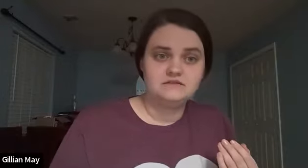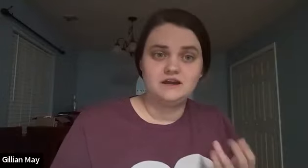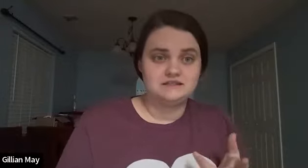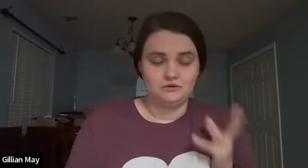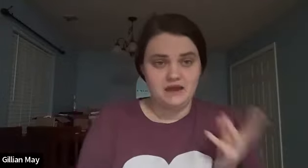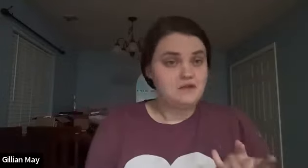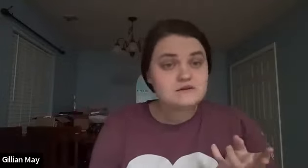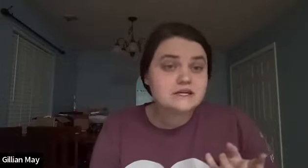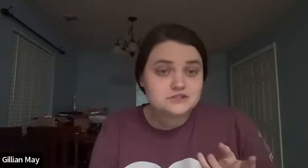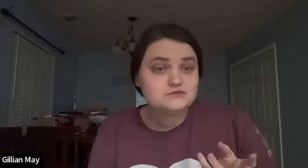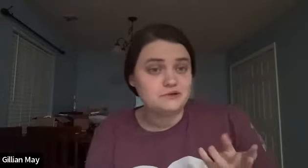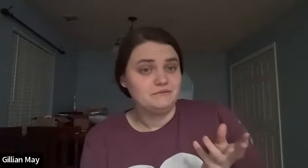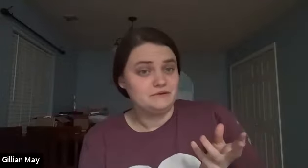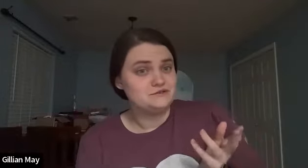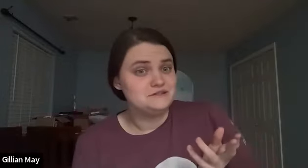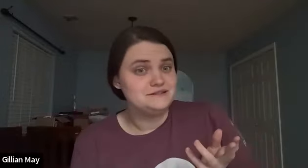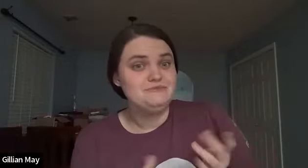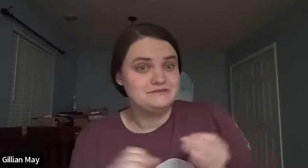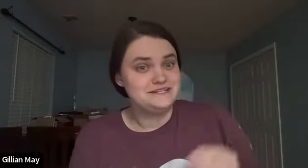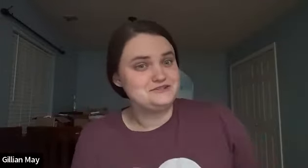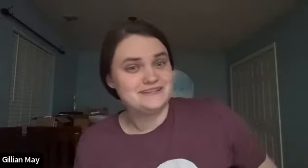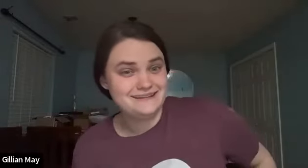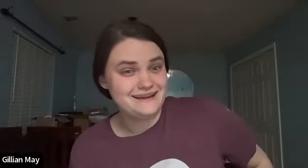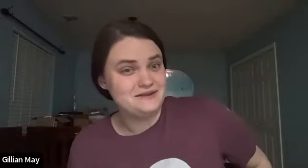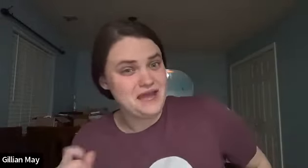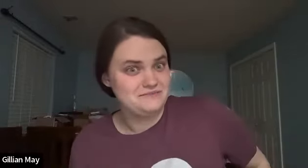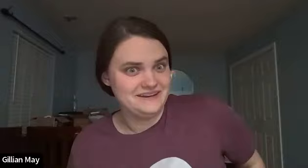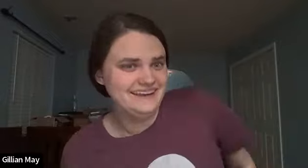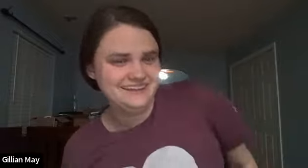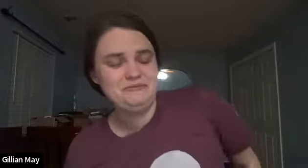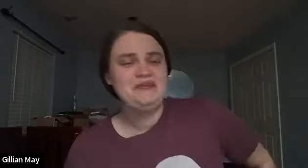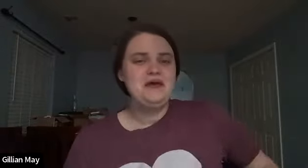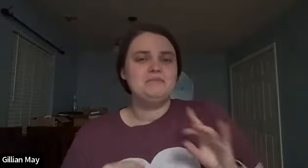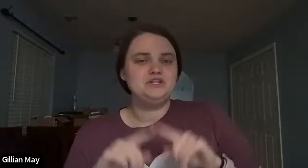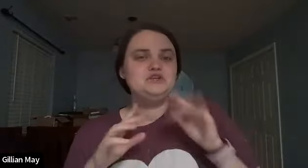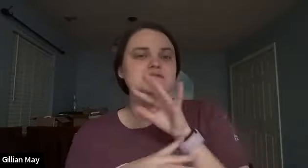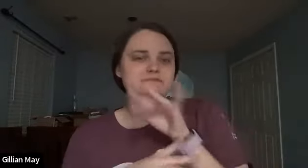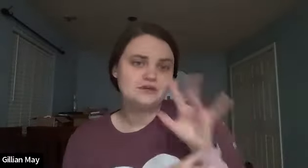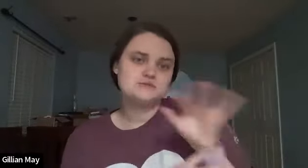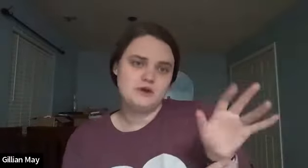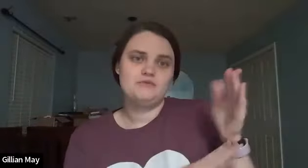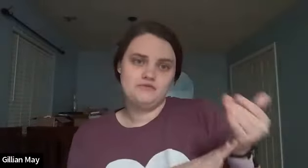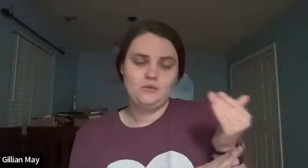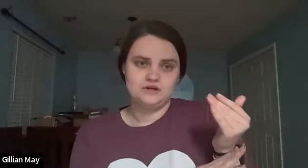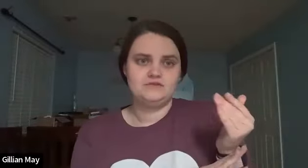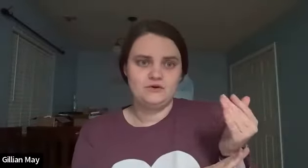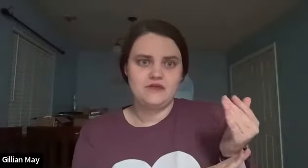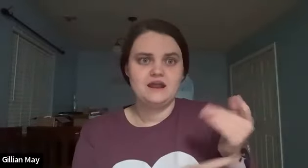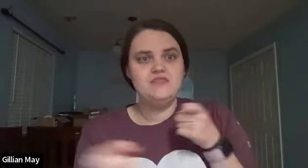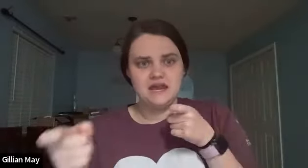Guys, I don't have a lot of managers. We're a school system. We have teachers and admin. But you would finger spell the word before that and then